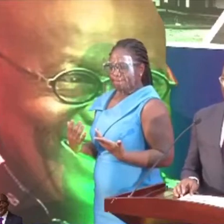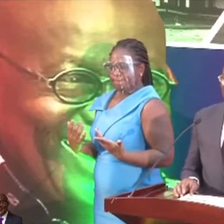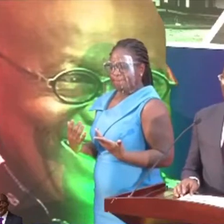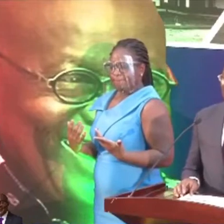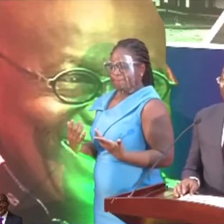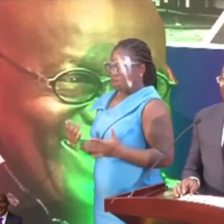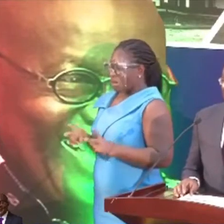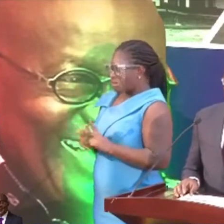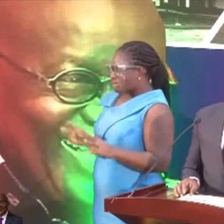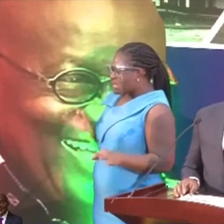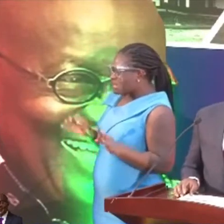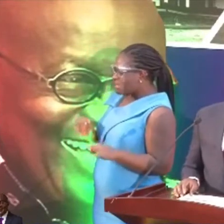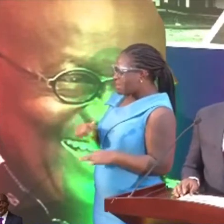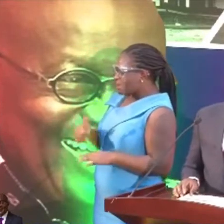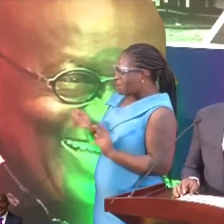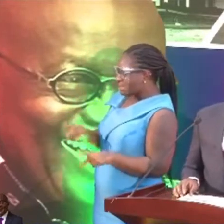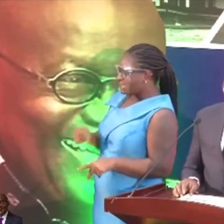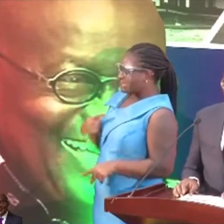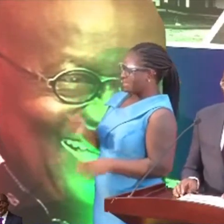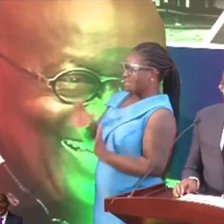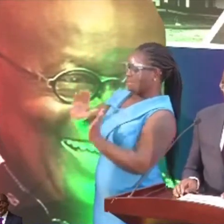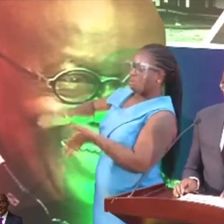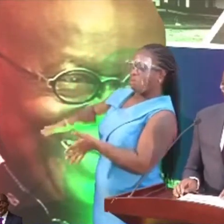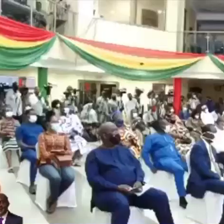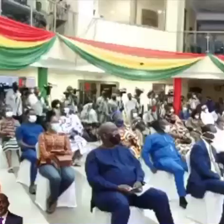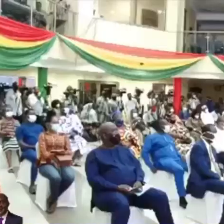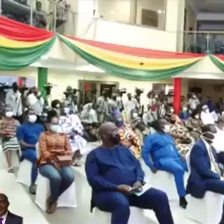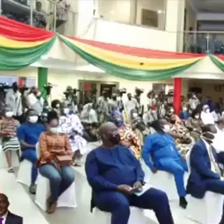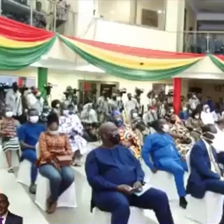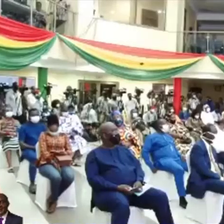if anybody tells you we have abandoned, it must be in Kontumpo.